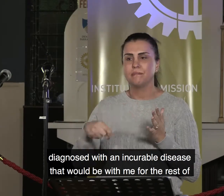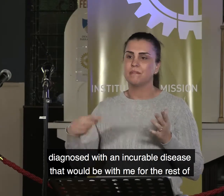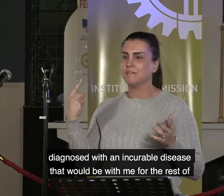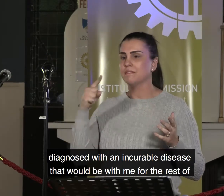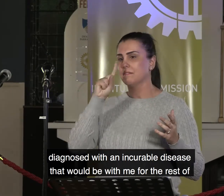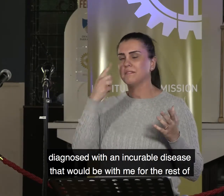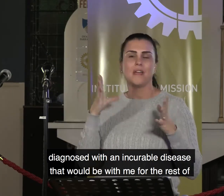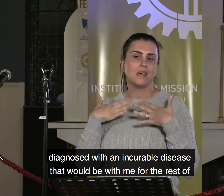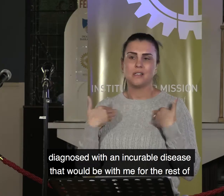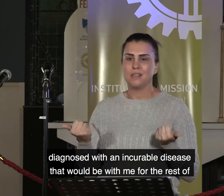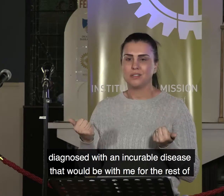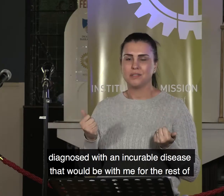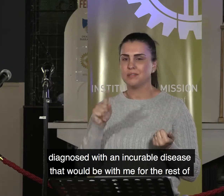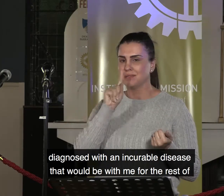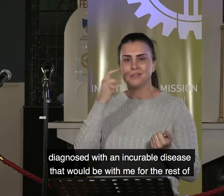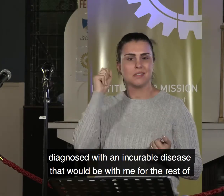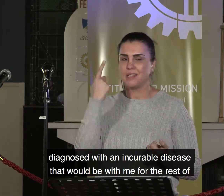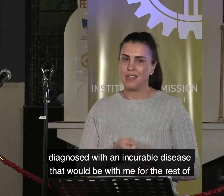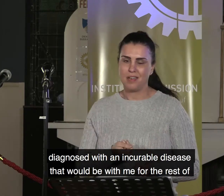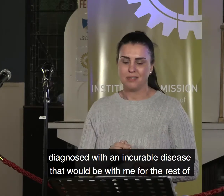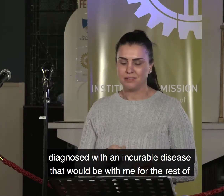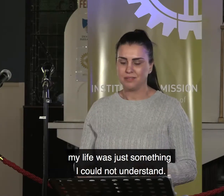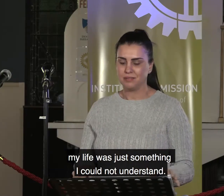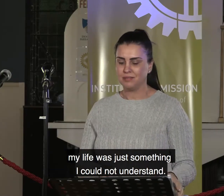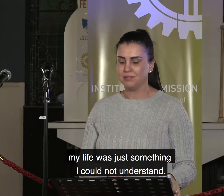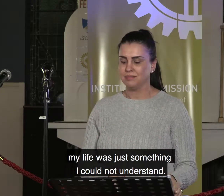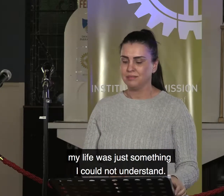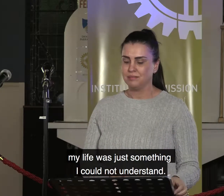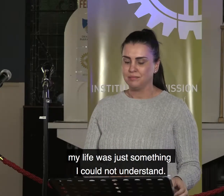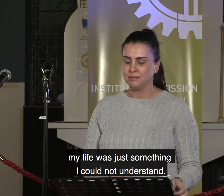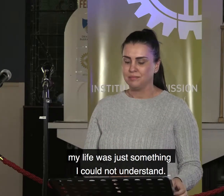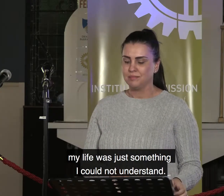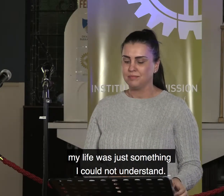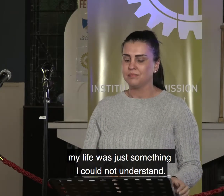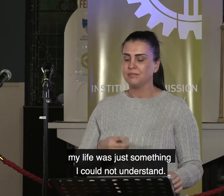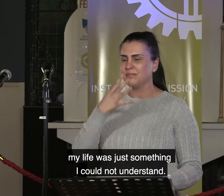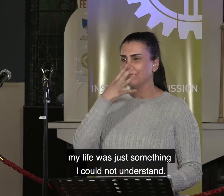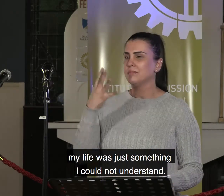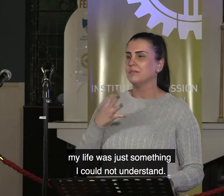incurable disease that would be with me for the rest of my life was just something I could not